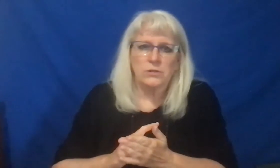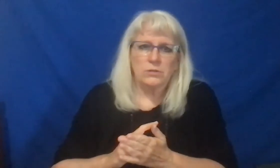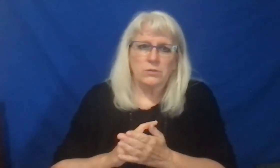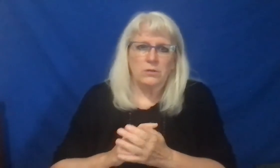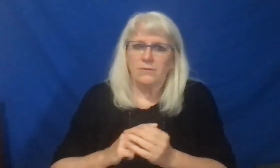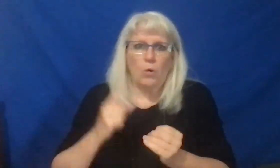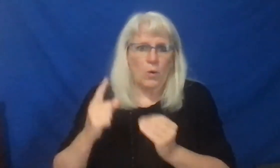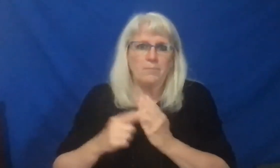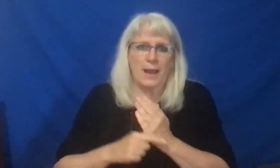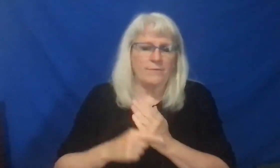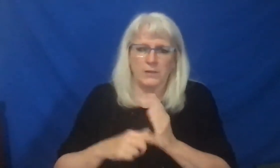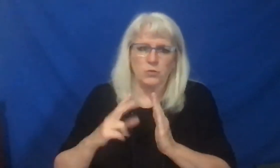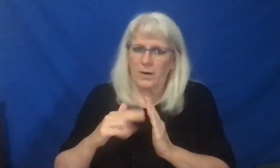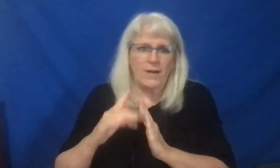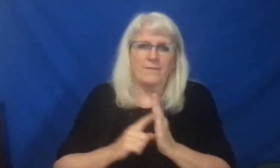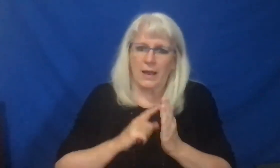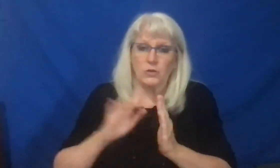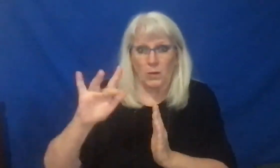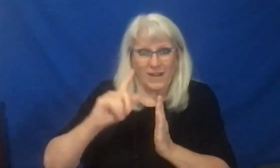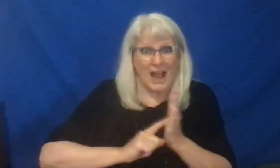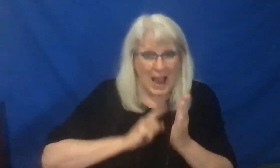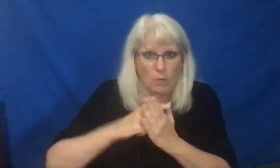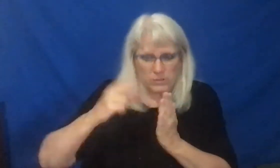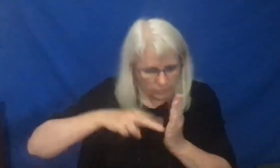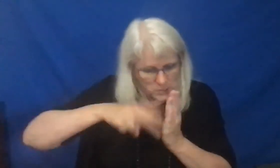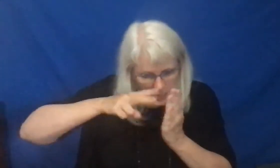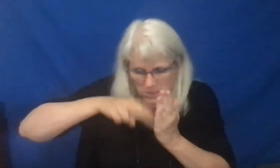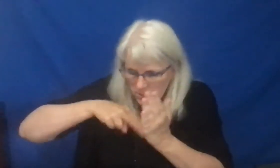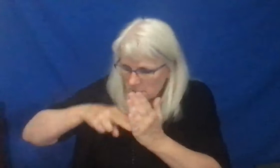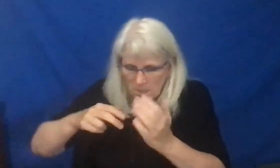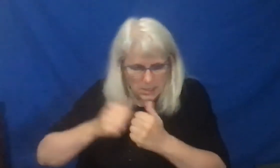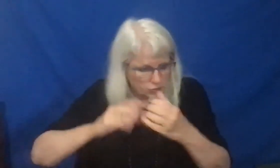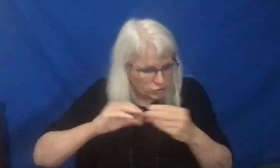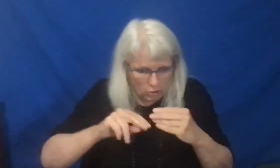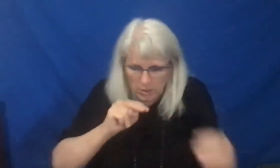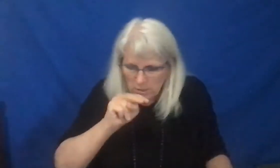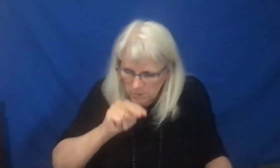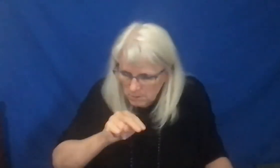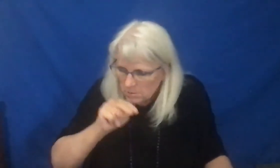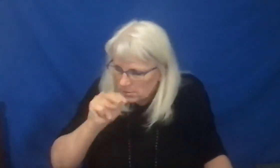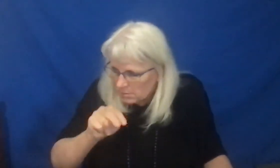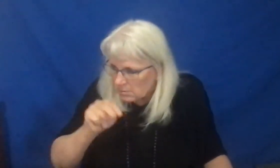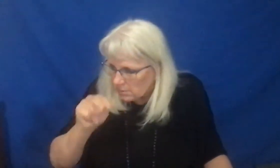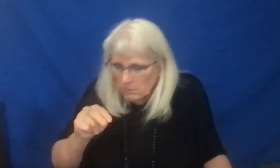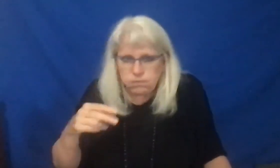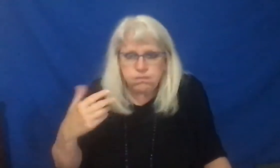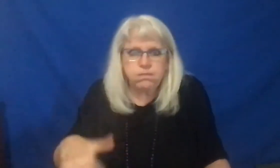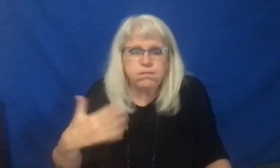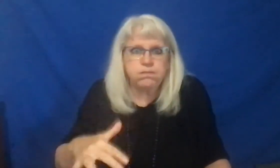pamphlet, really making sure that I was examining each story and what it brought to either